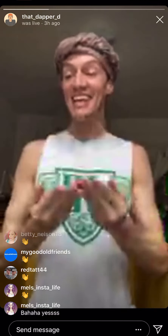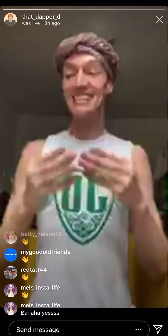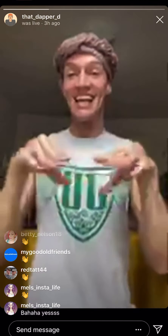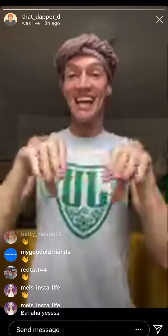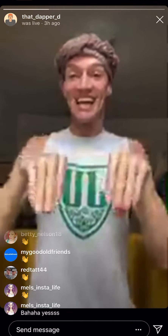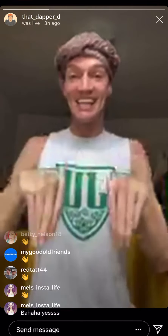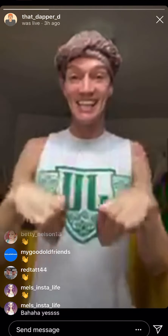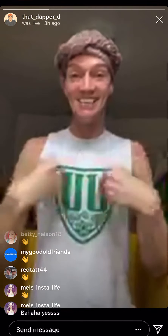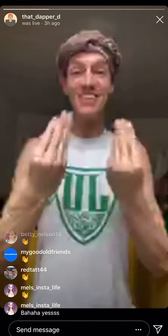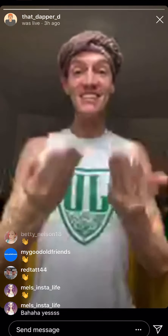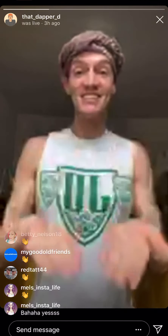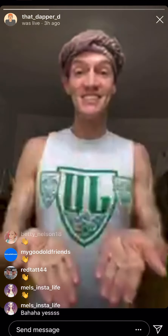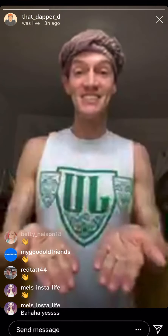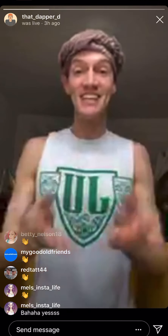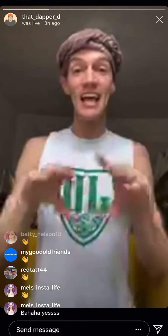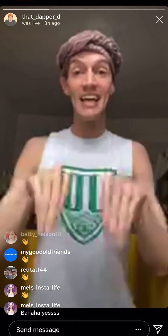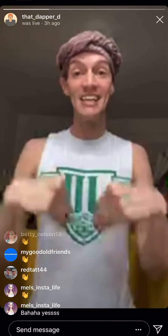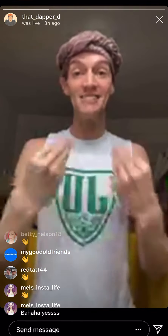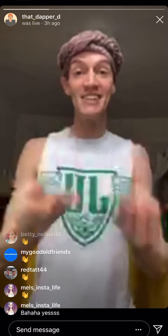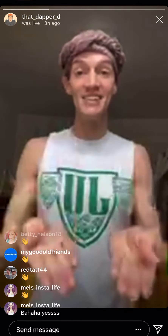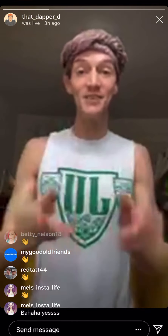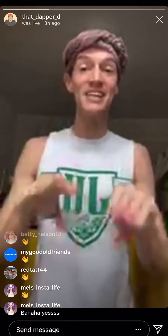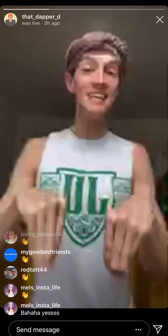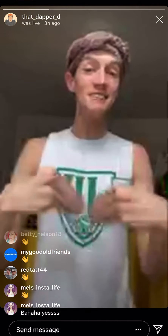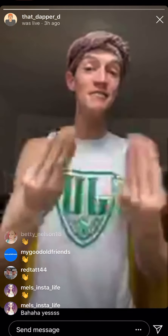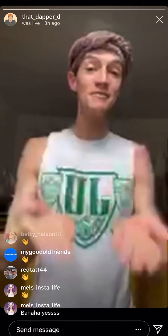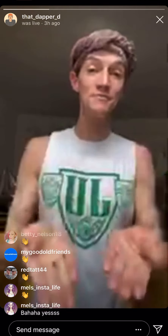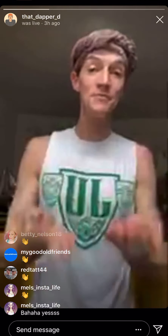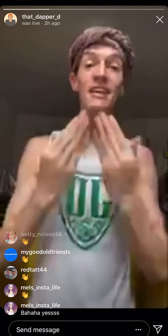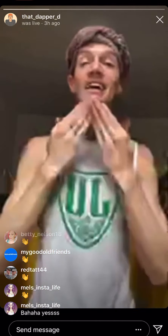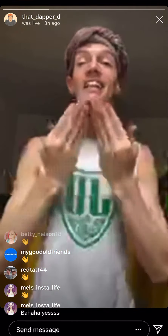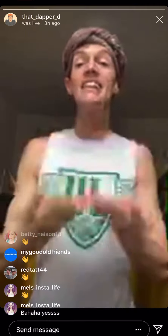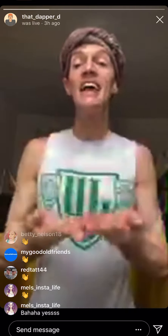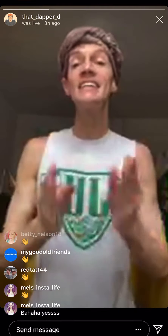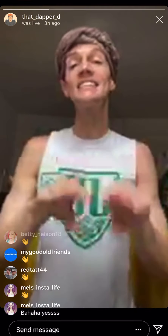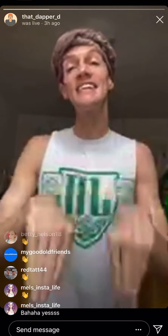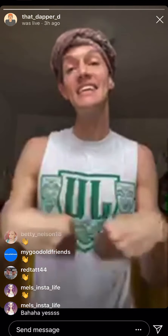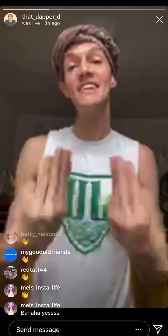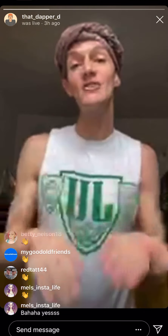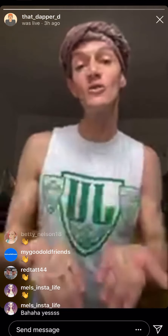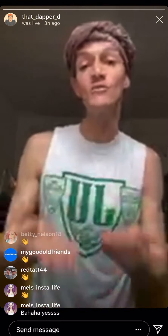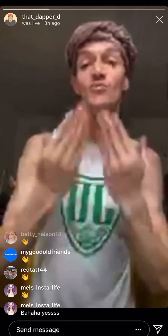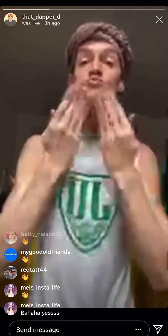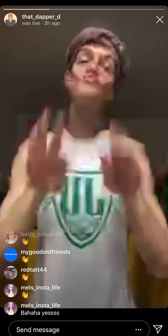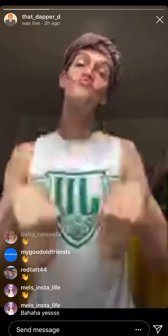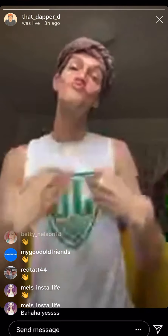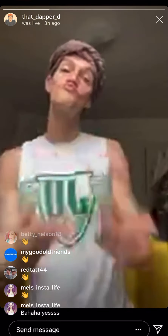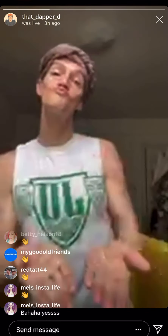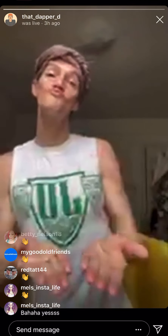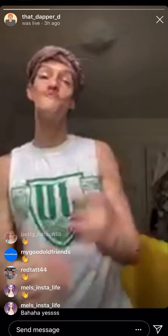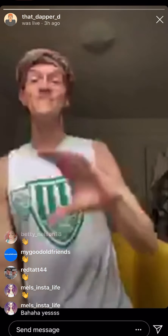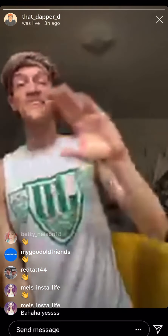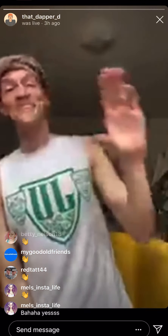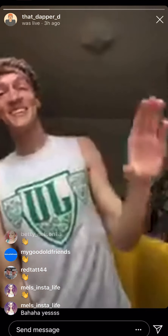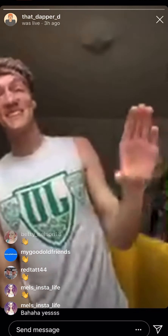giving giving or give thanks giving christmas